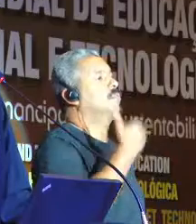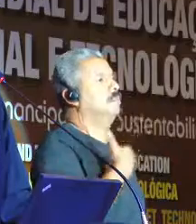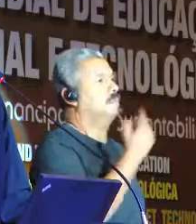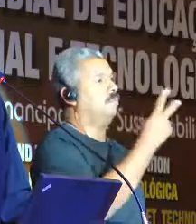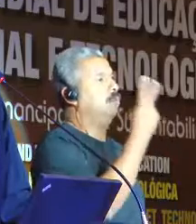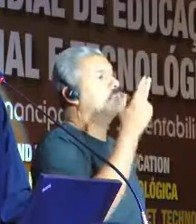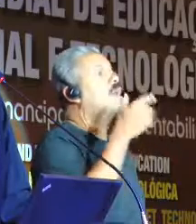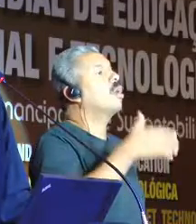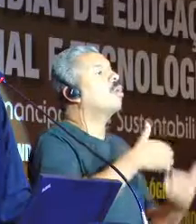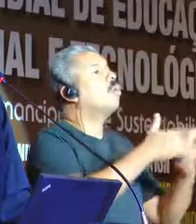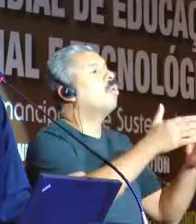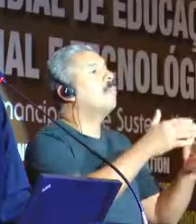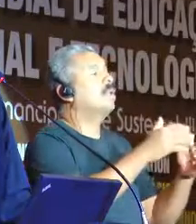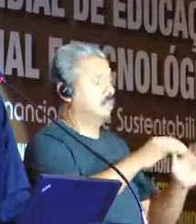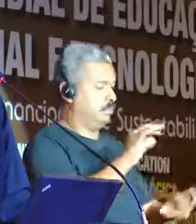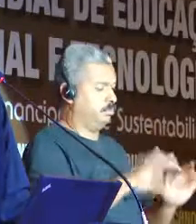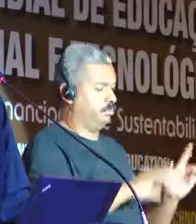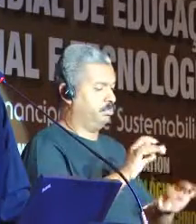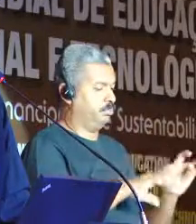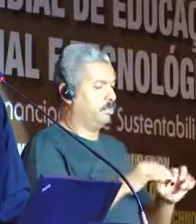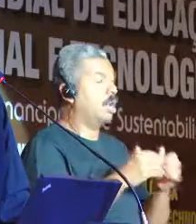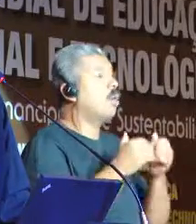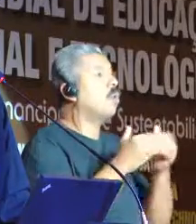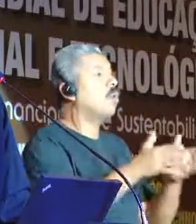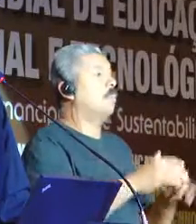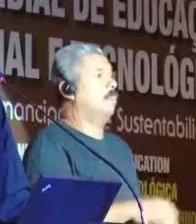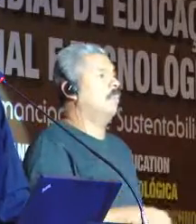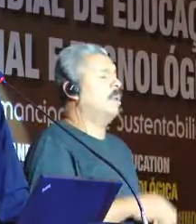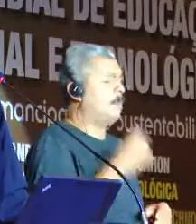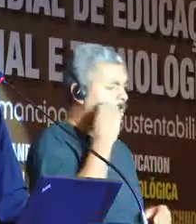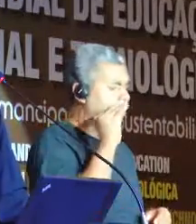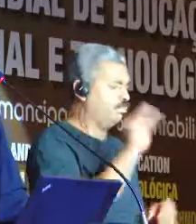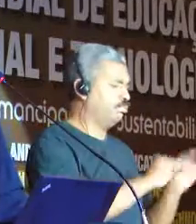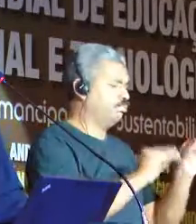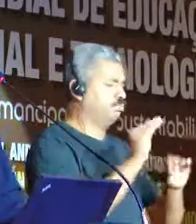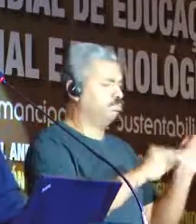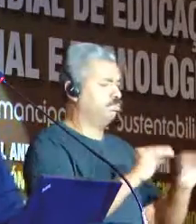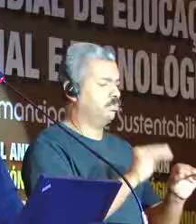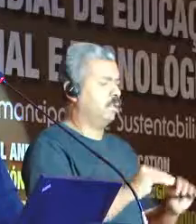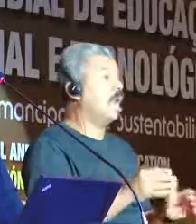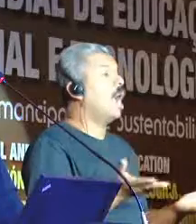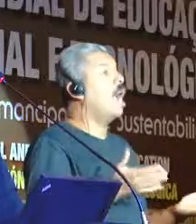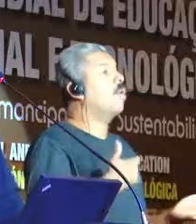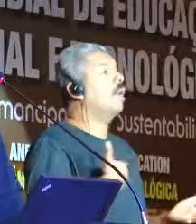Hat Software. He is now a multi-billionaire.